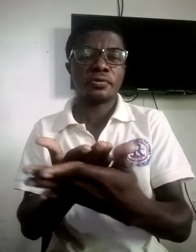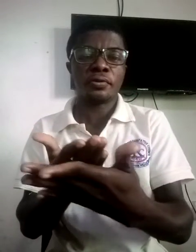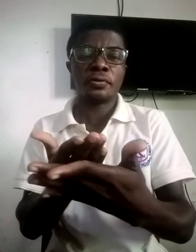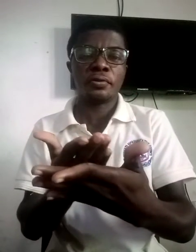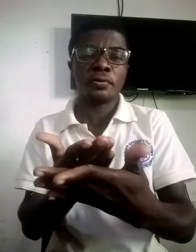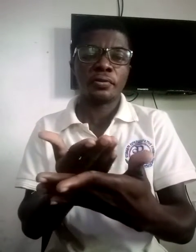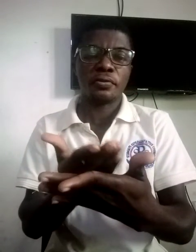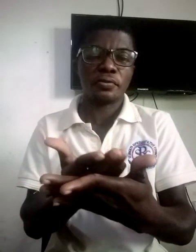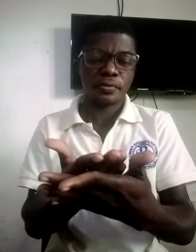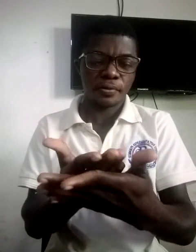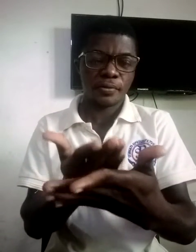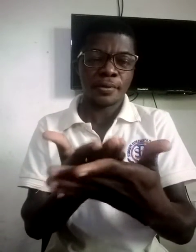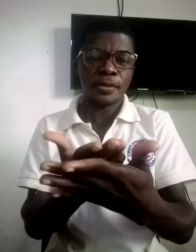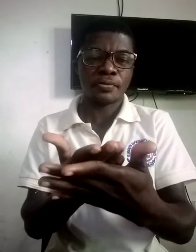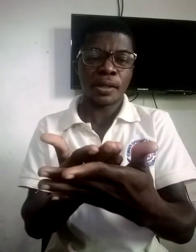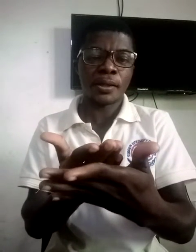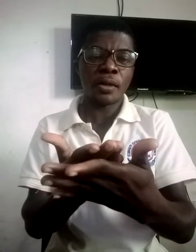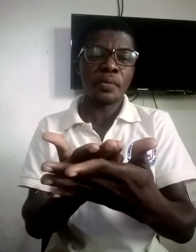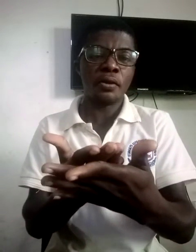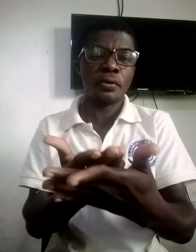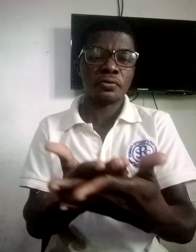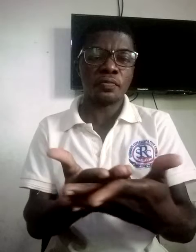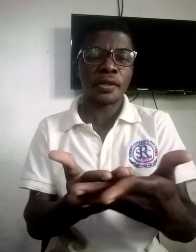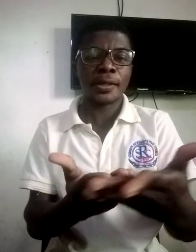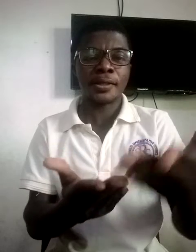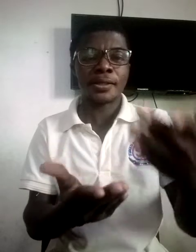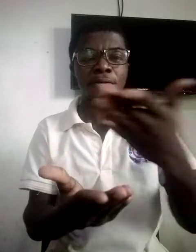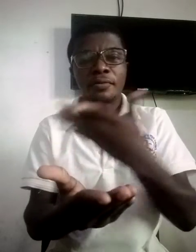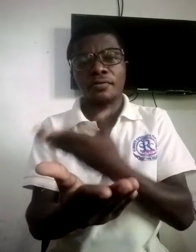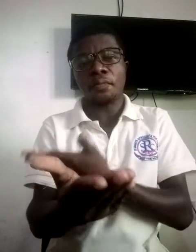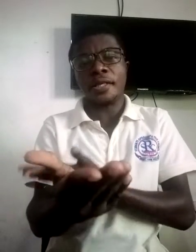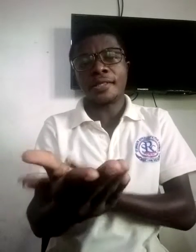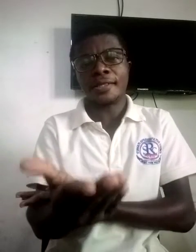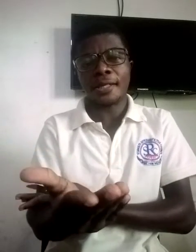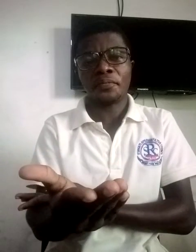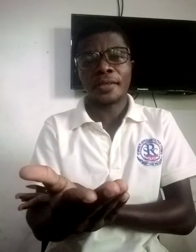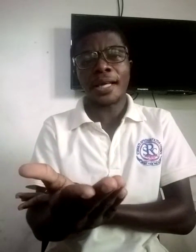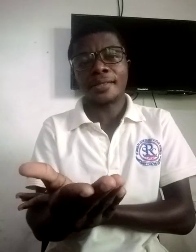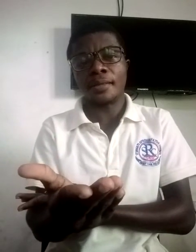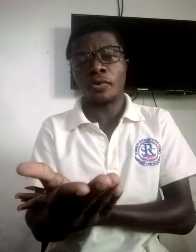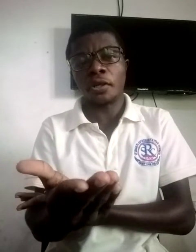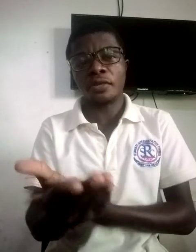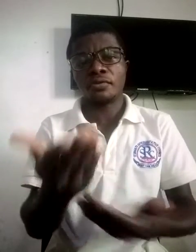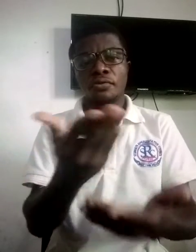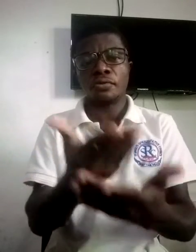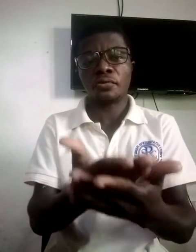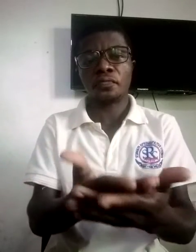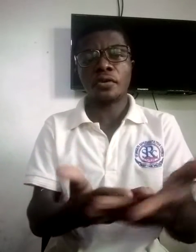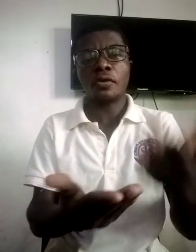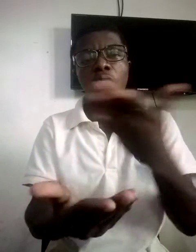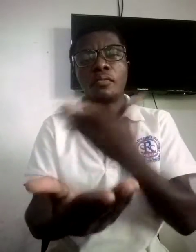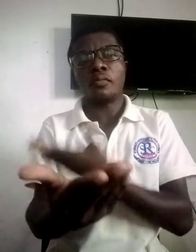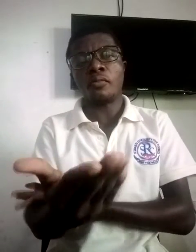So this one, the one below, you bring it, you place it here. That's the morning. So